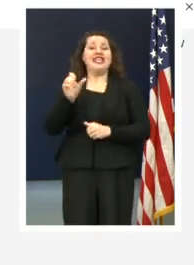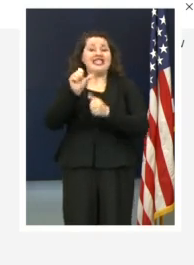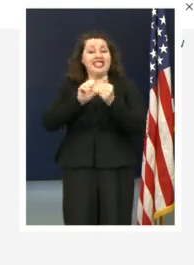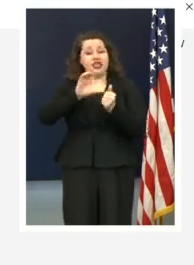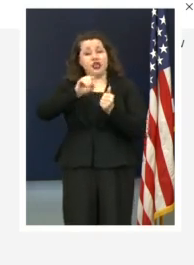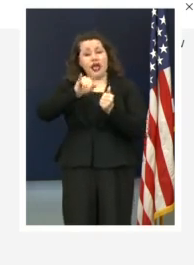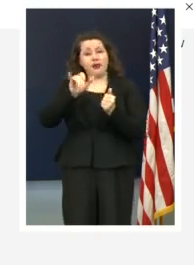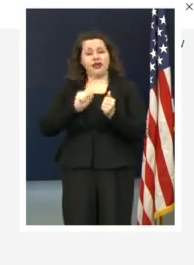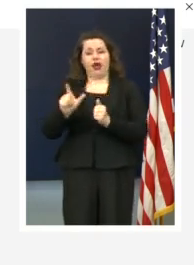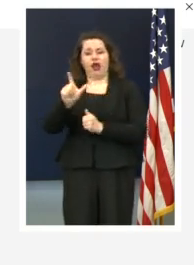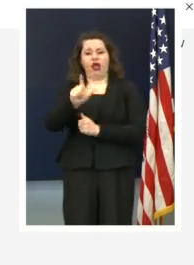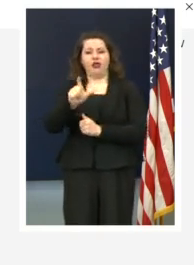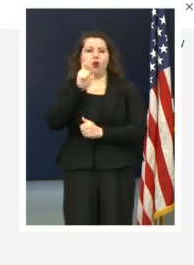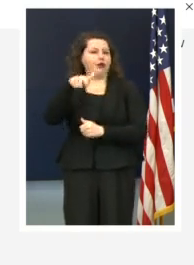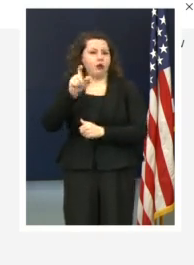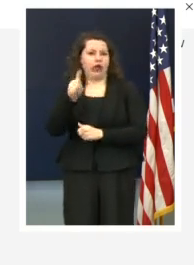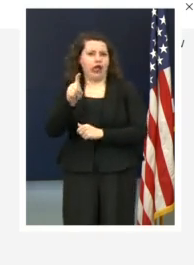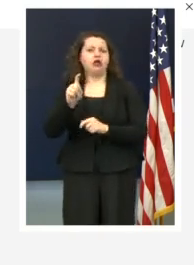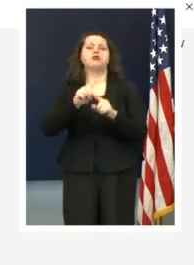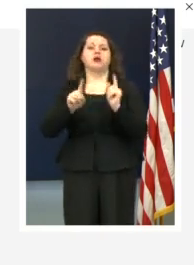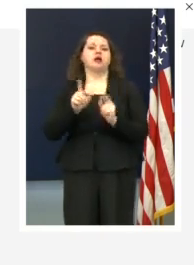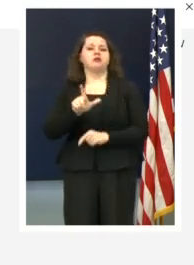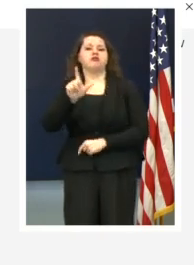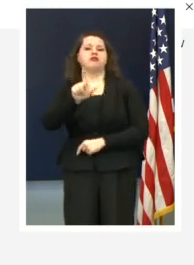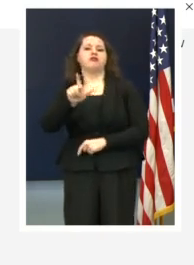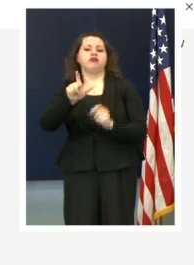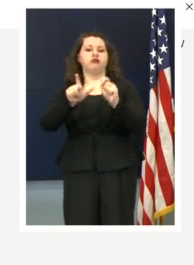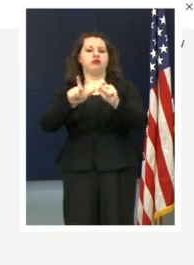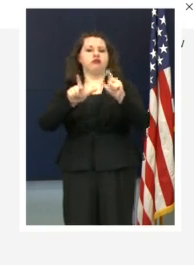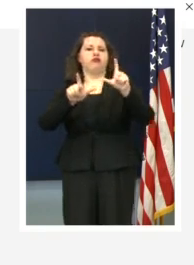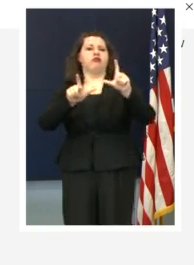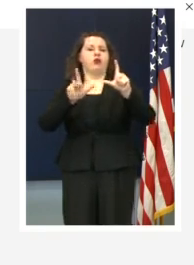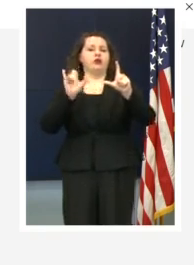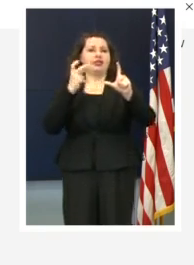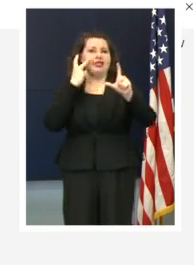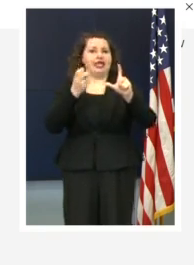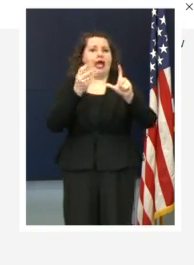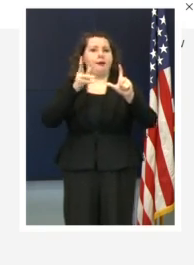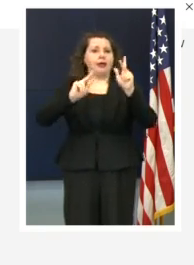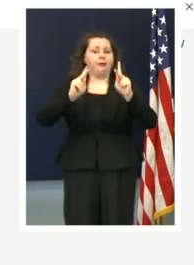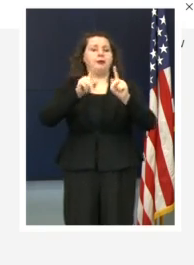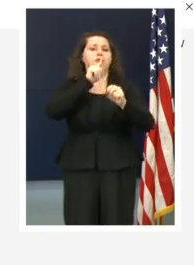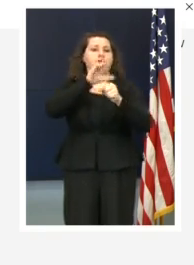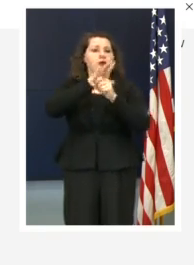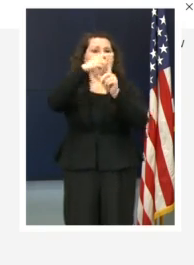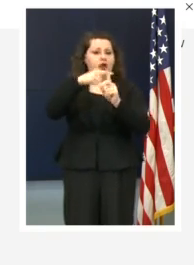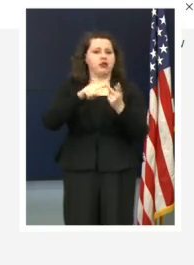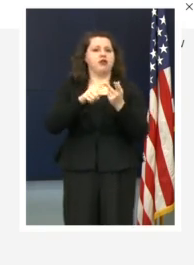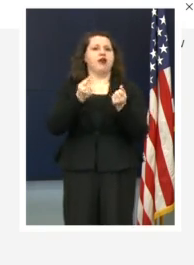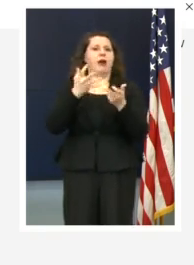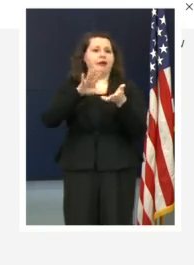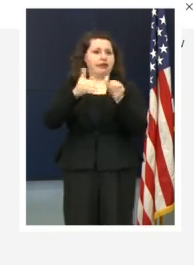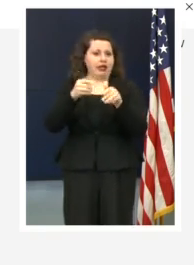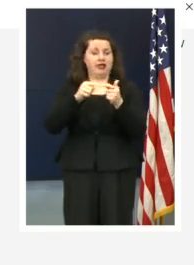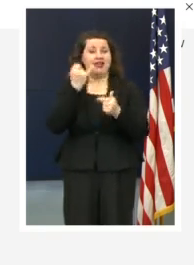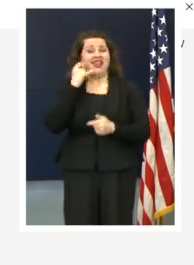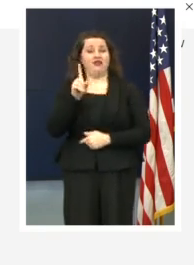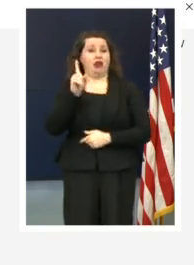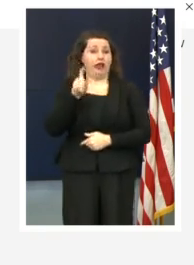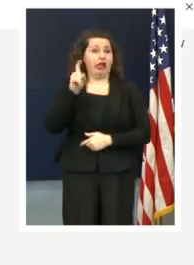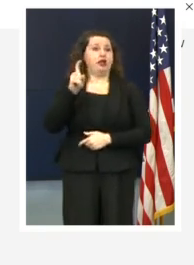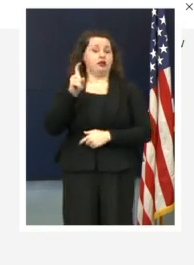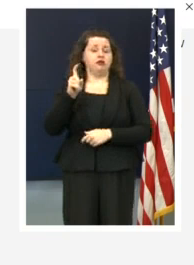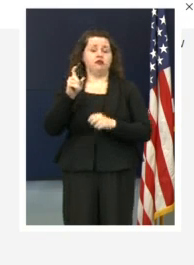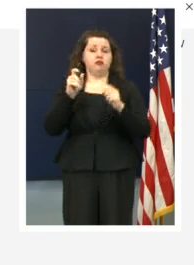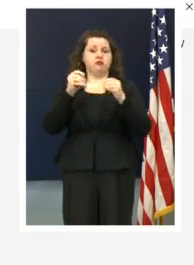map to see the county name, the number of confirmed cases, and the number of deaths. If you click on the county, you'll